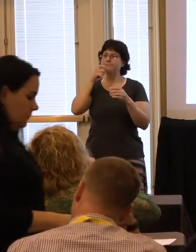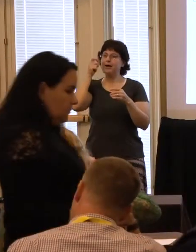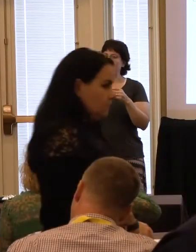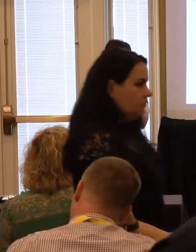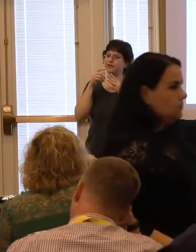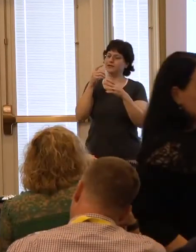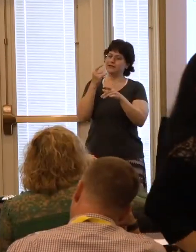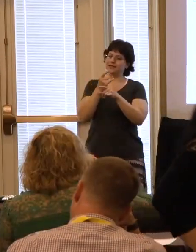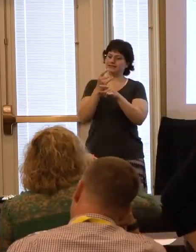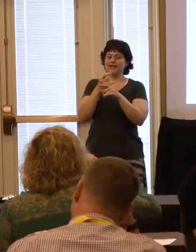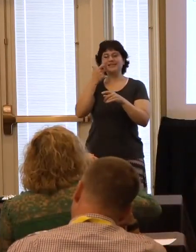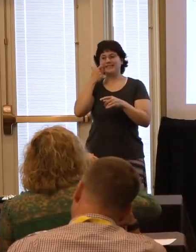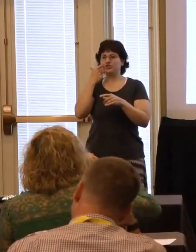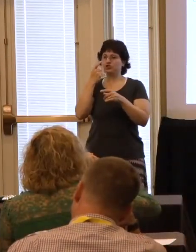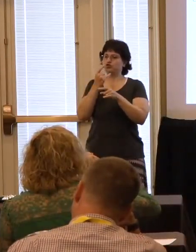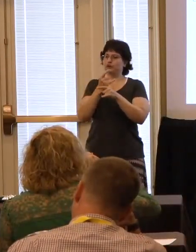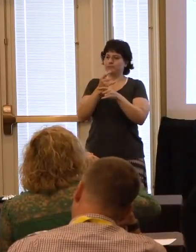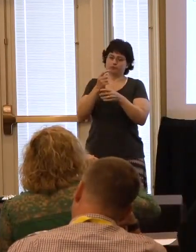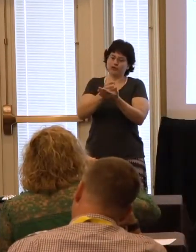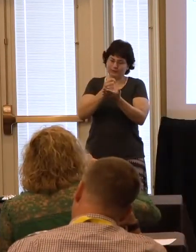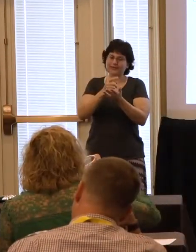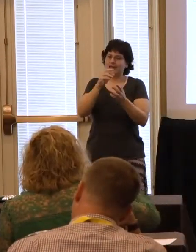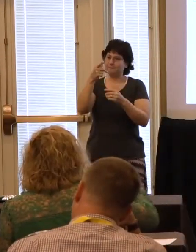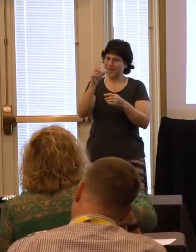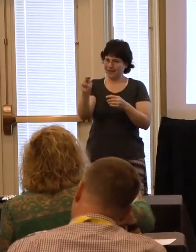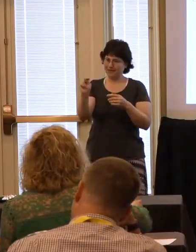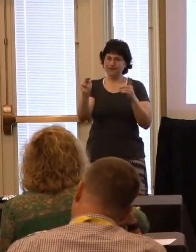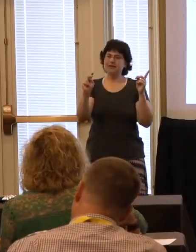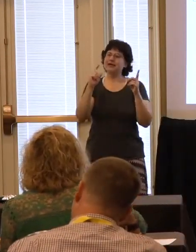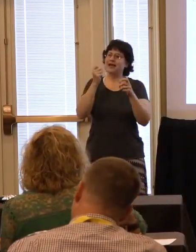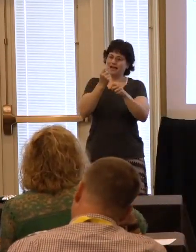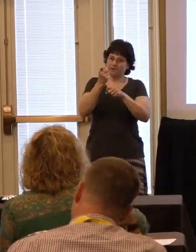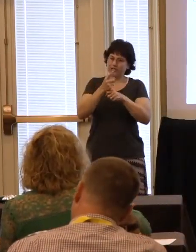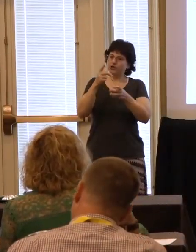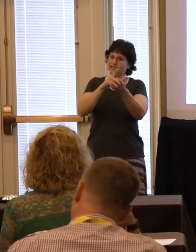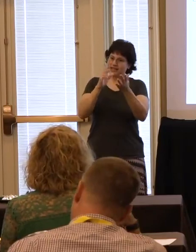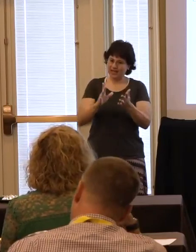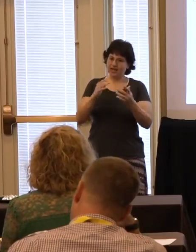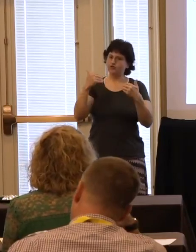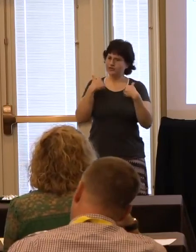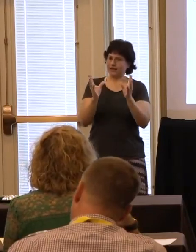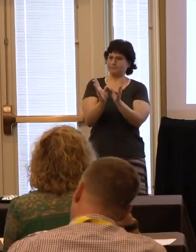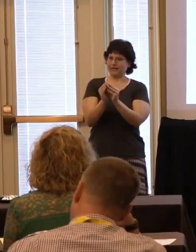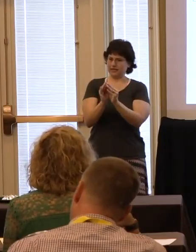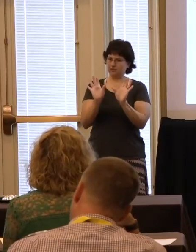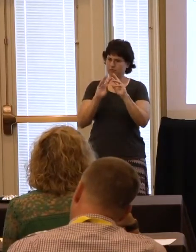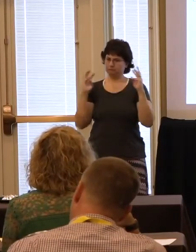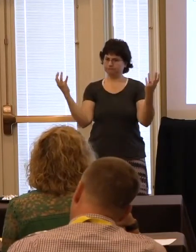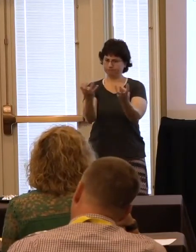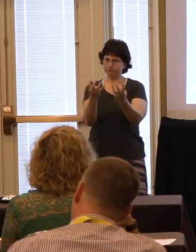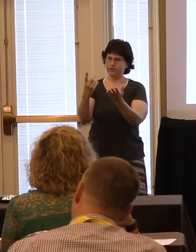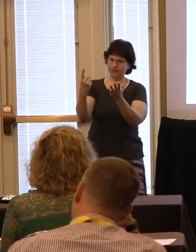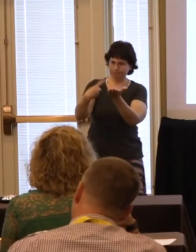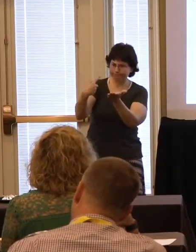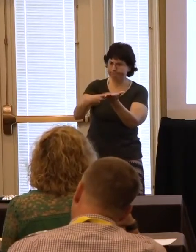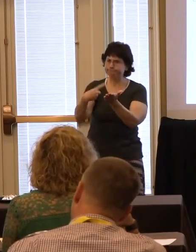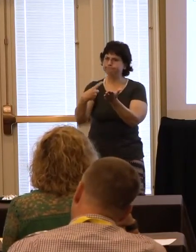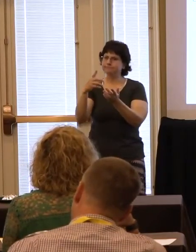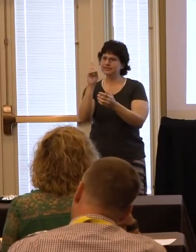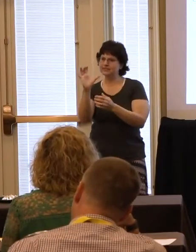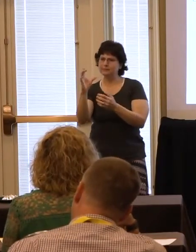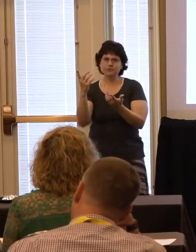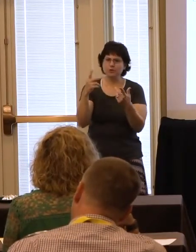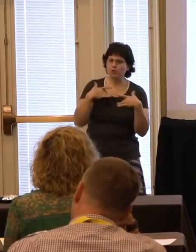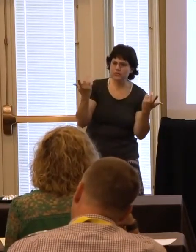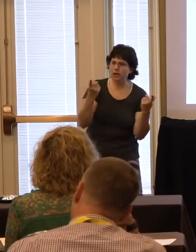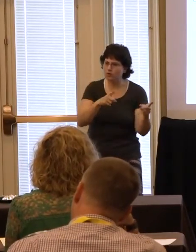marijuana addiction treatment study at Penn, every year the addiction psychiatrists have a meeting. We all get together in December and say, okay,